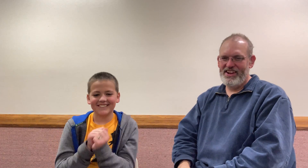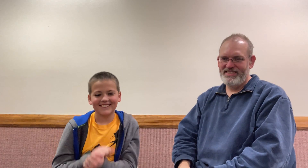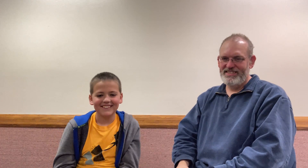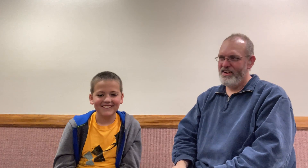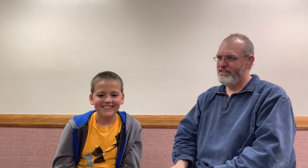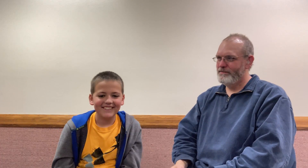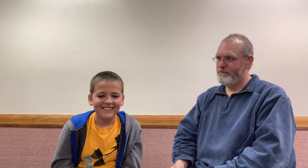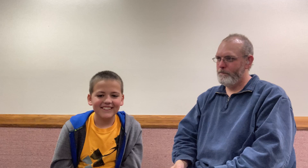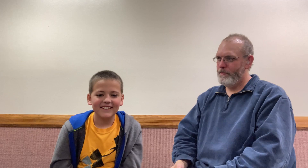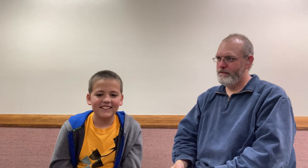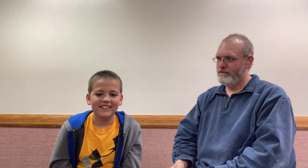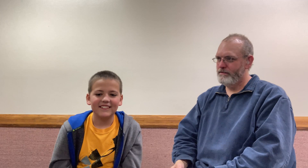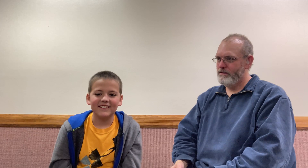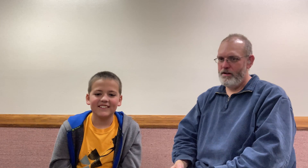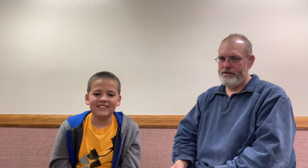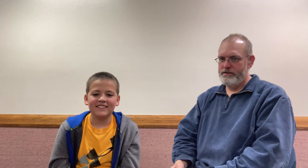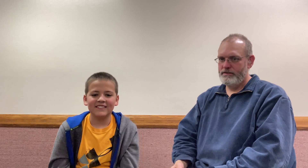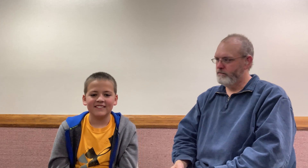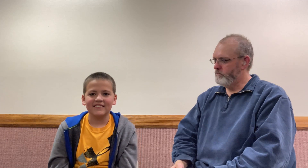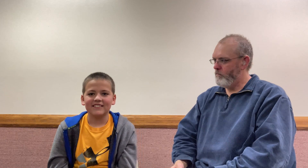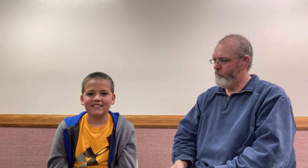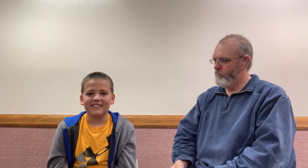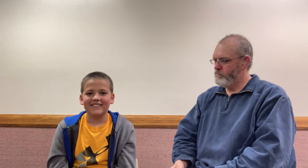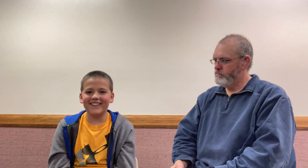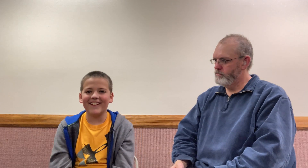What if it's a fun meeting with your friends?